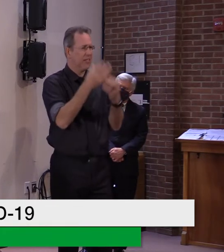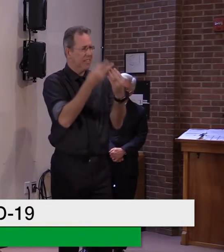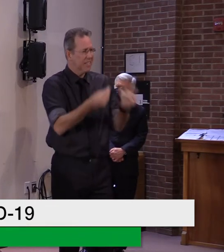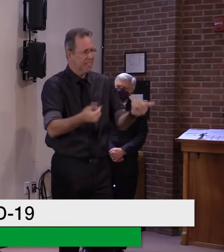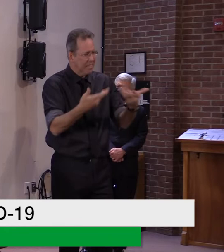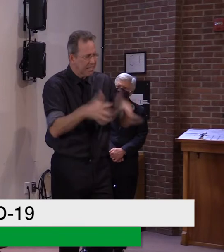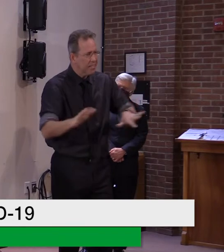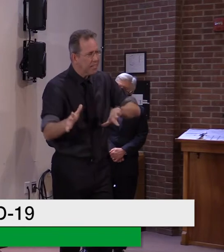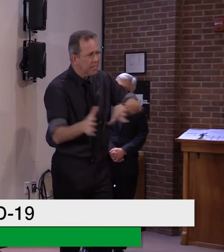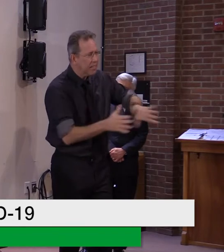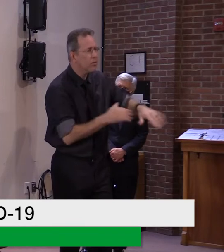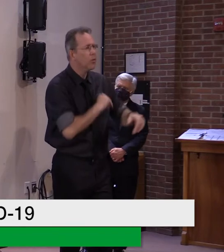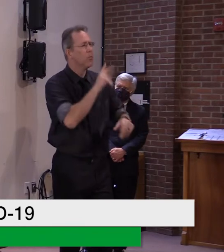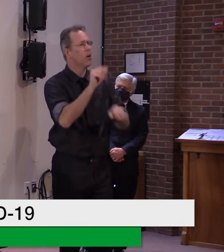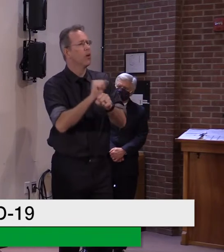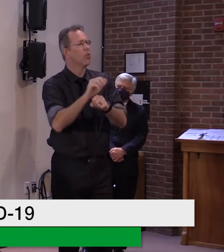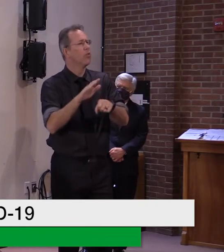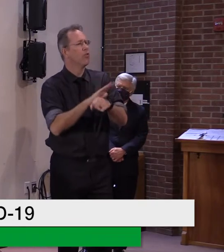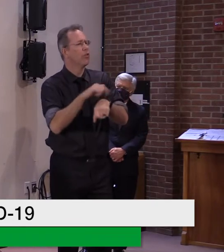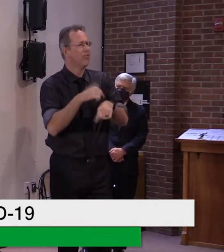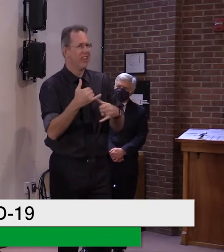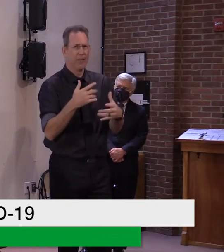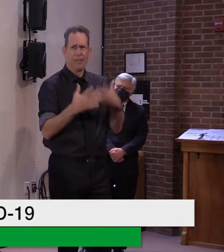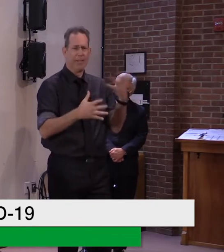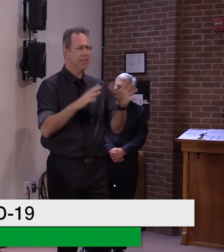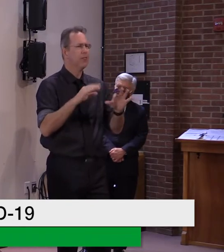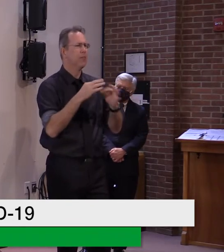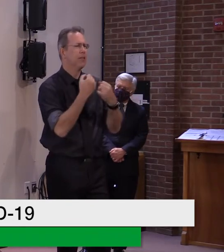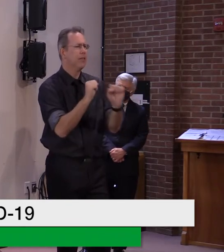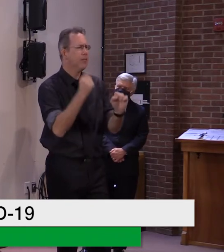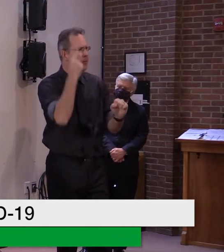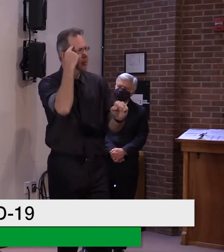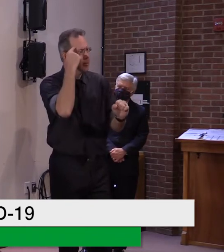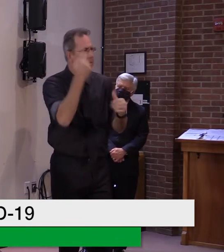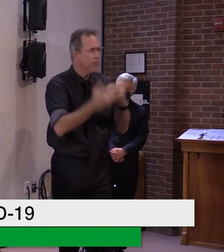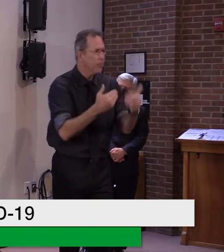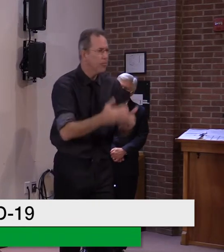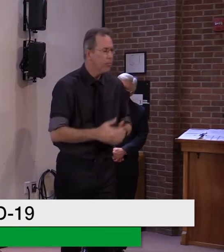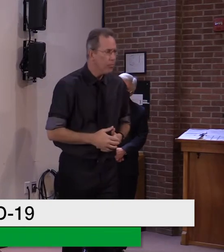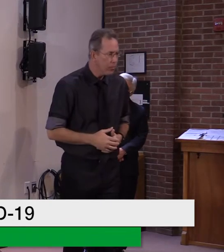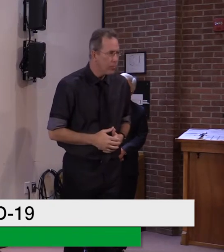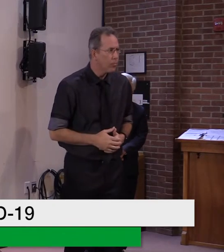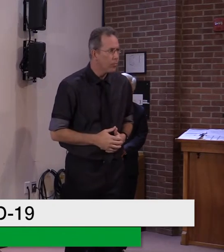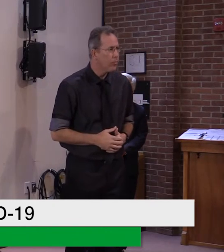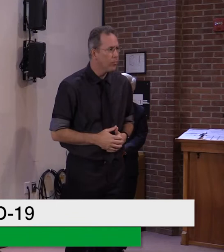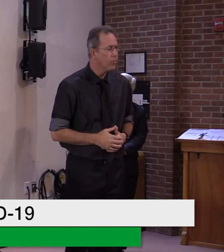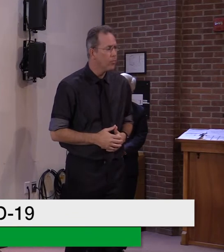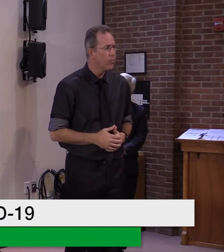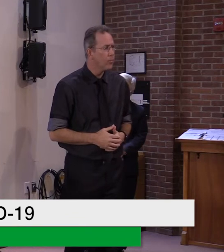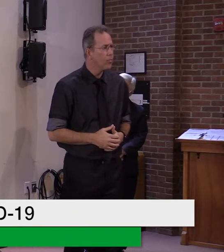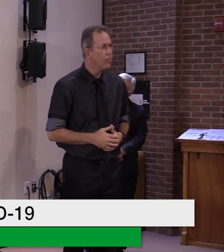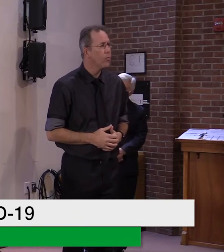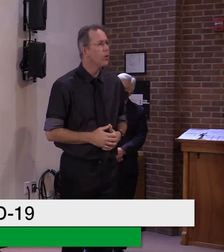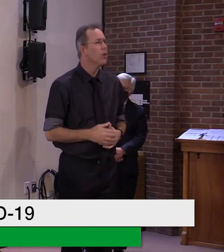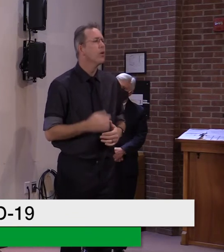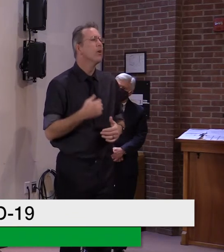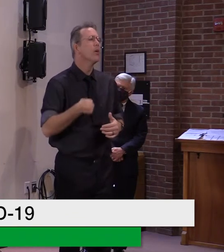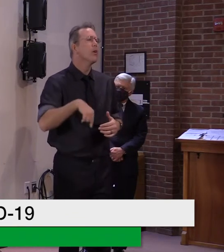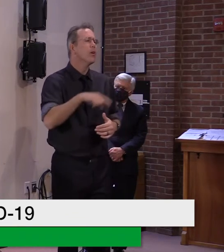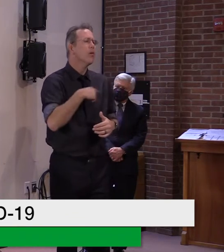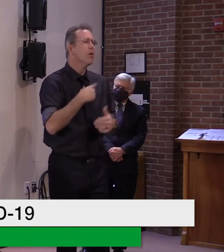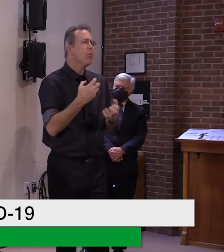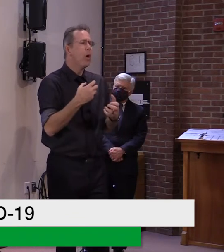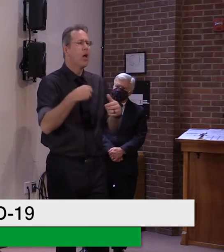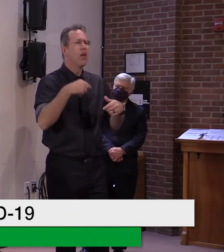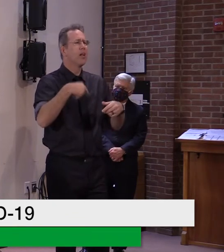there is no you know to be specific and and to be consistent throughout we want to keep the economy going as